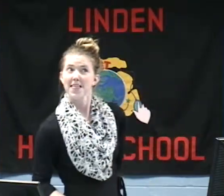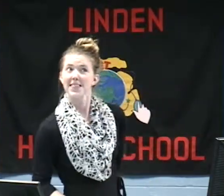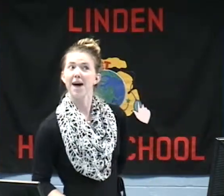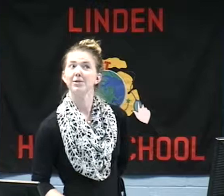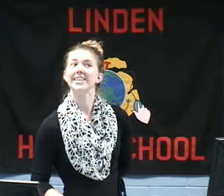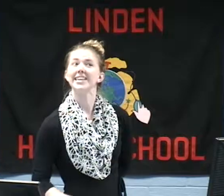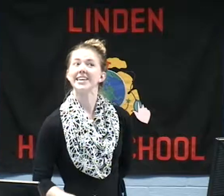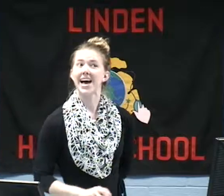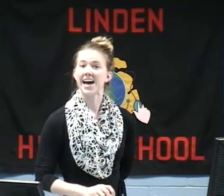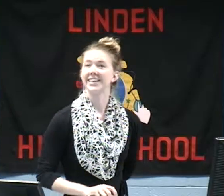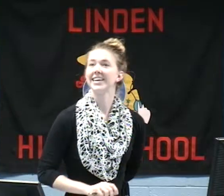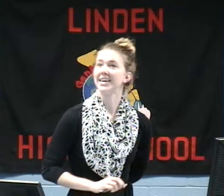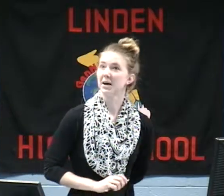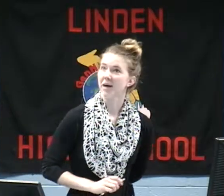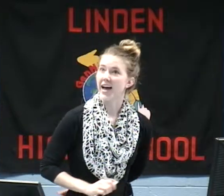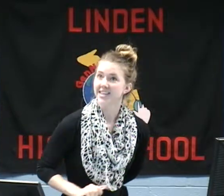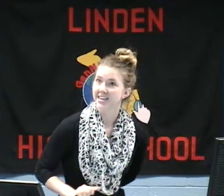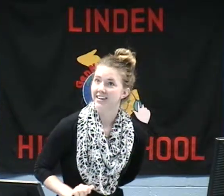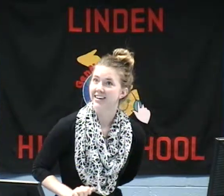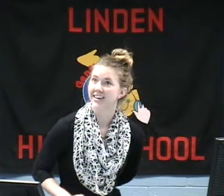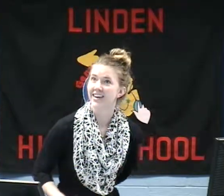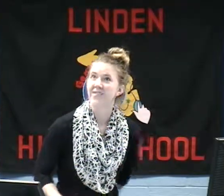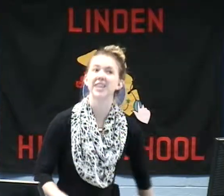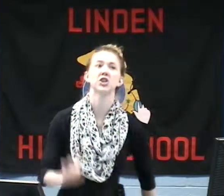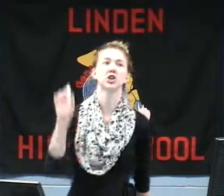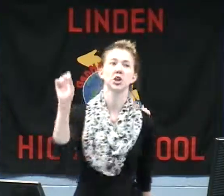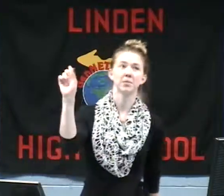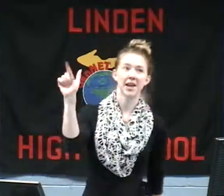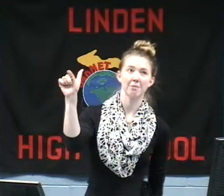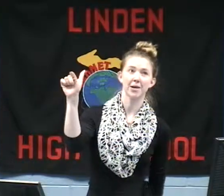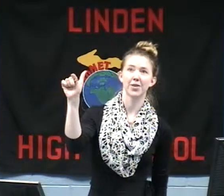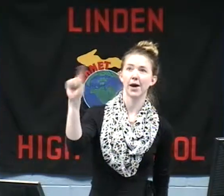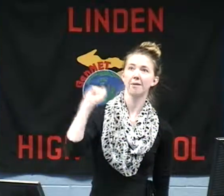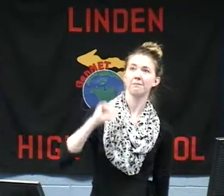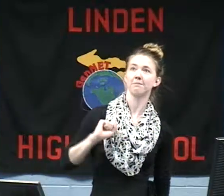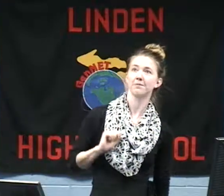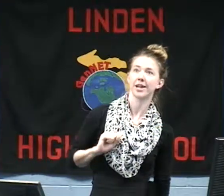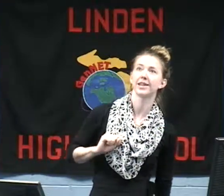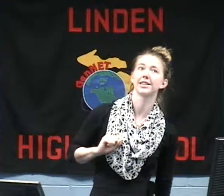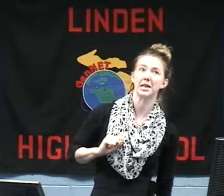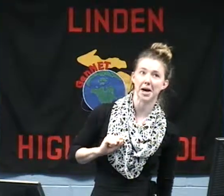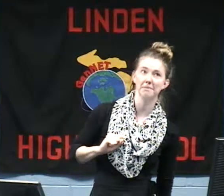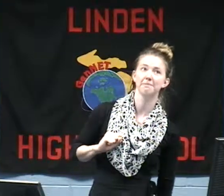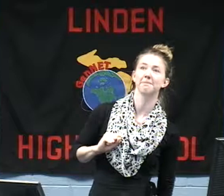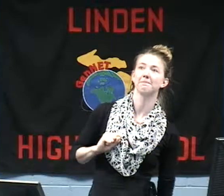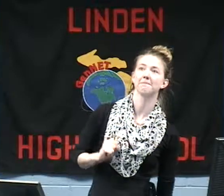That was Lydia and Lily combined. That's your ship name, by the way. Lilia.